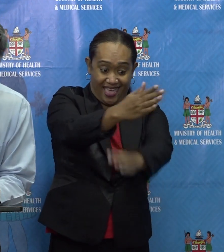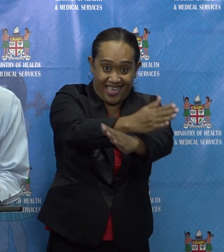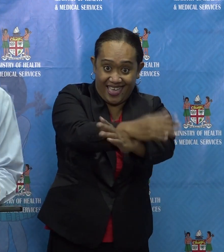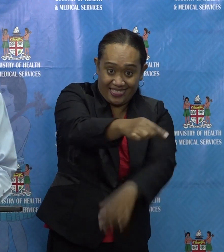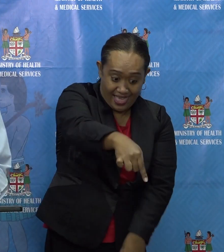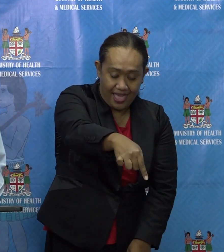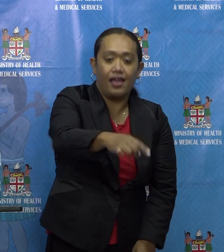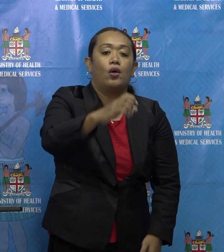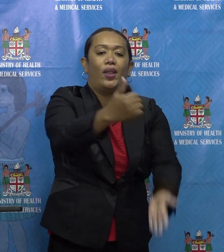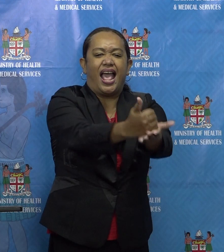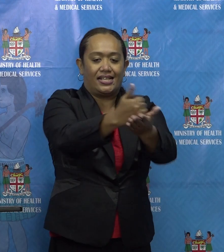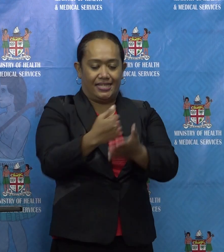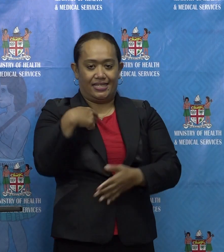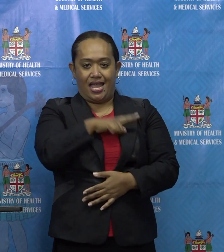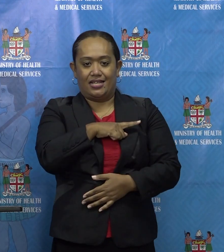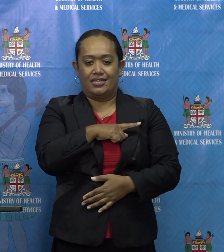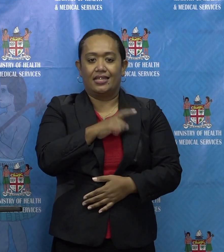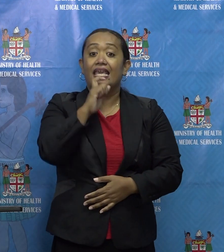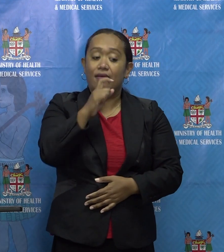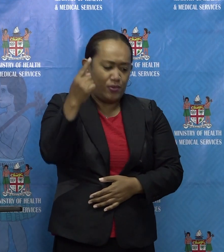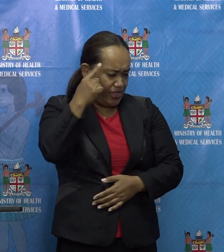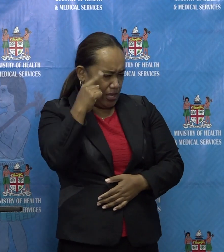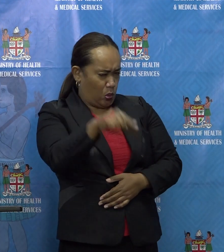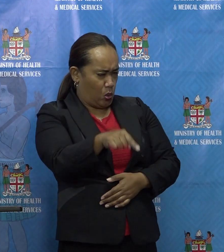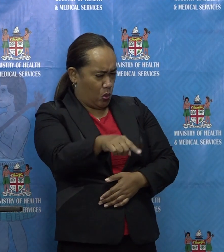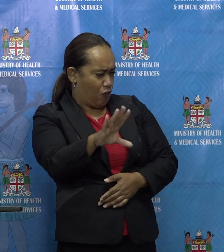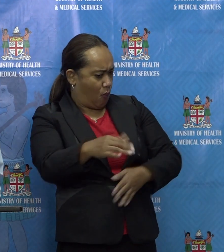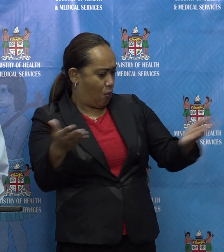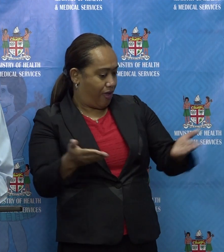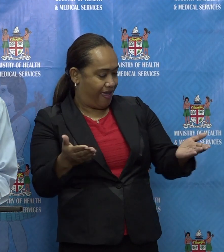assist us should we consider you a person of interest.